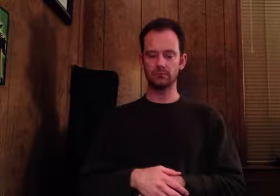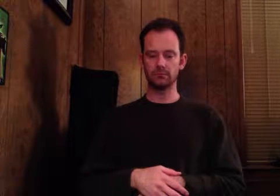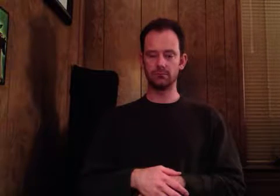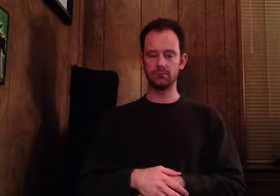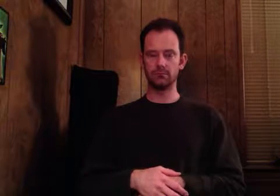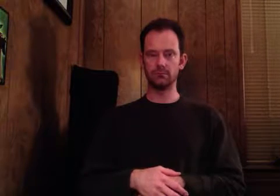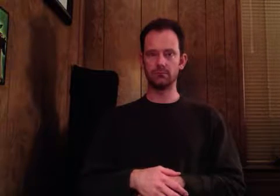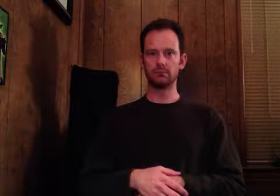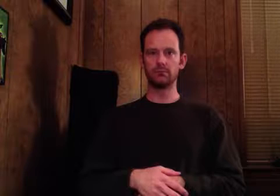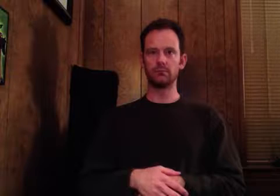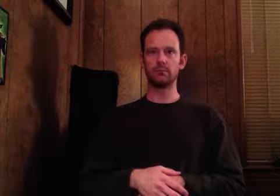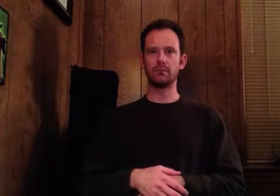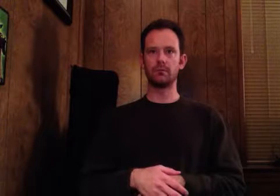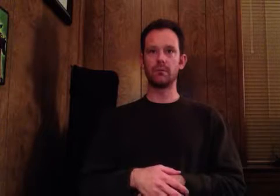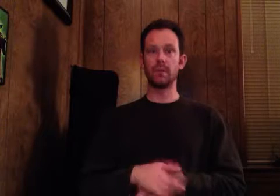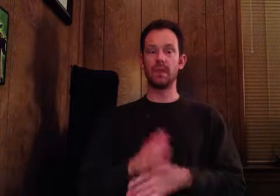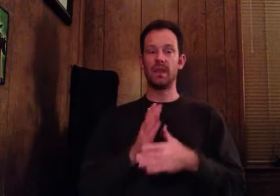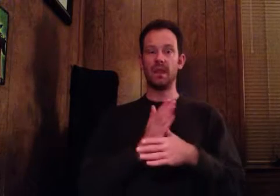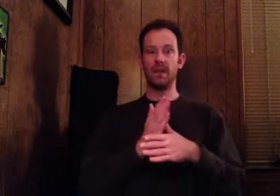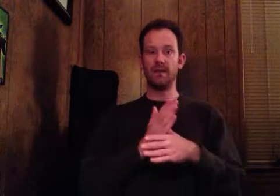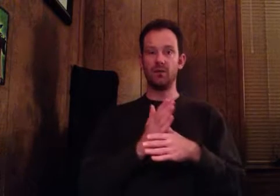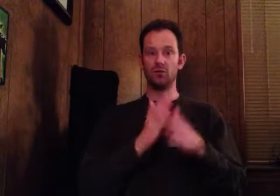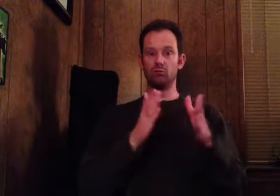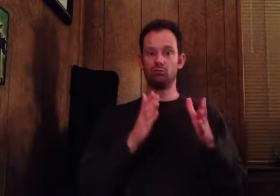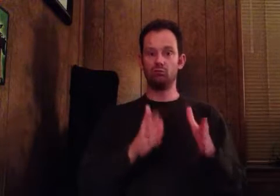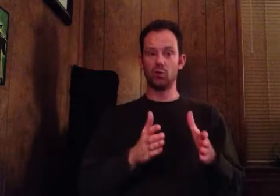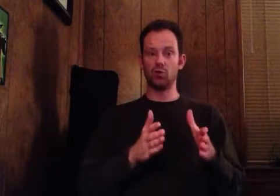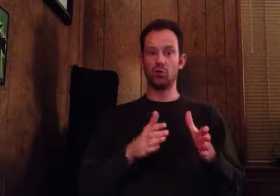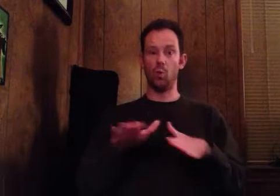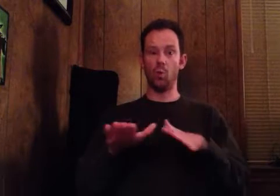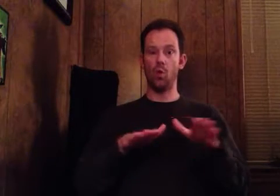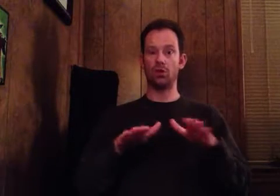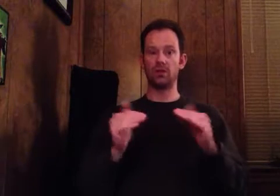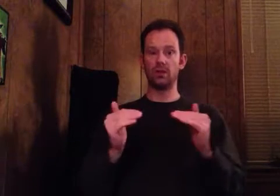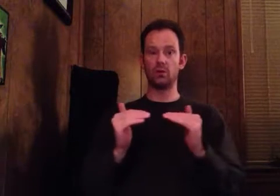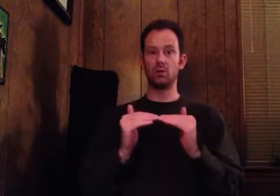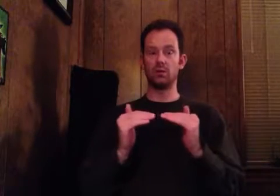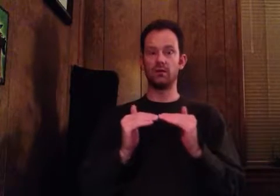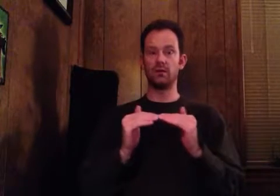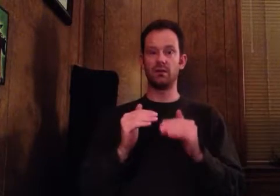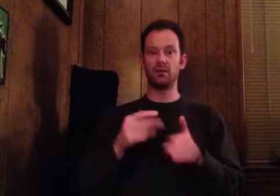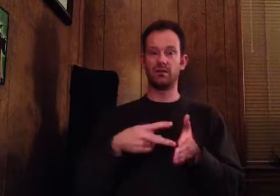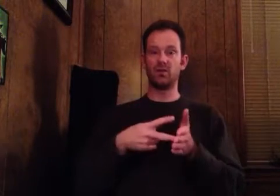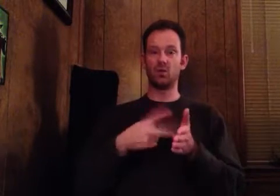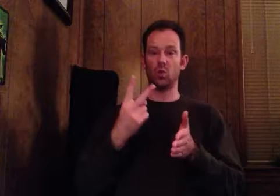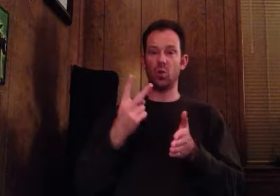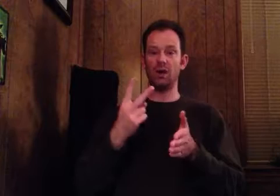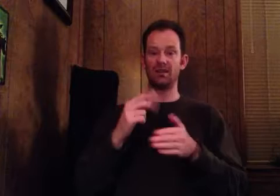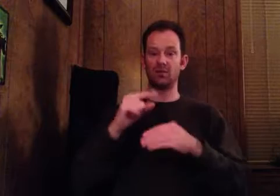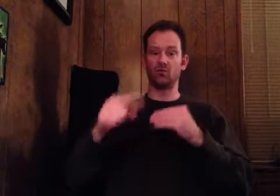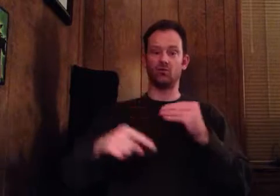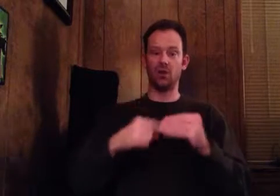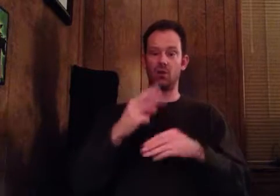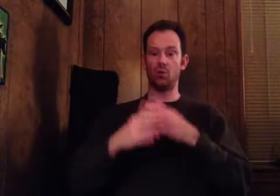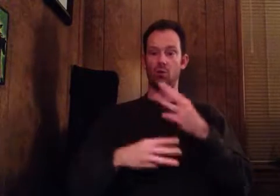The average person walks the equivalent of twice around the world in their